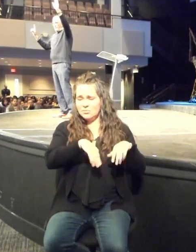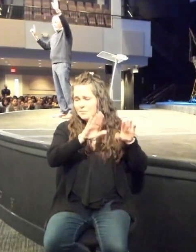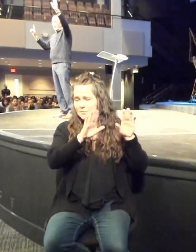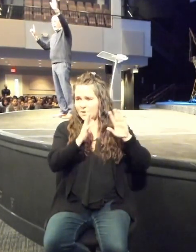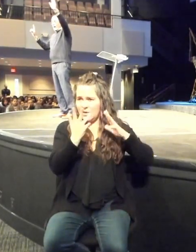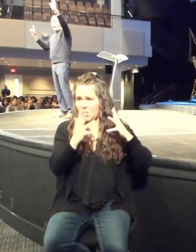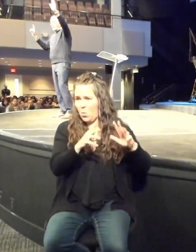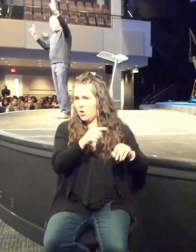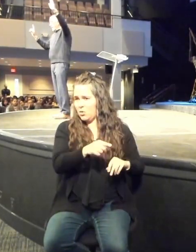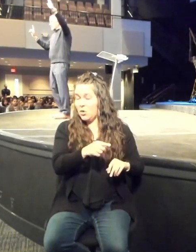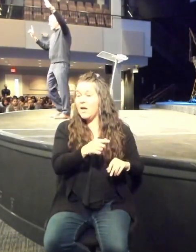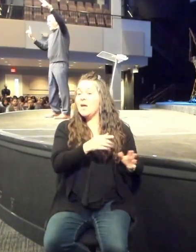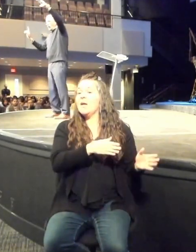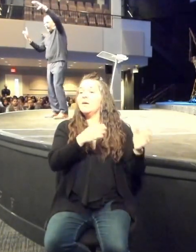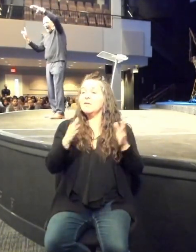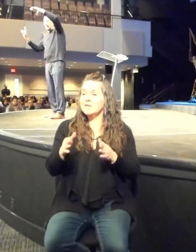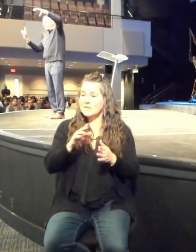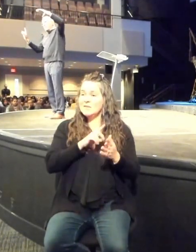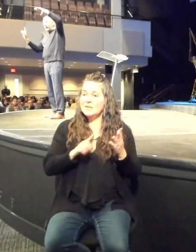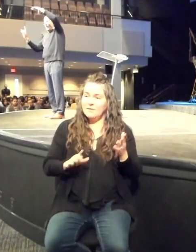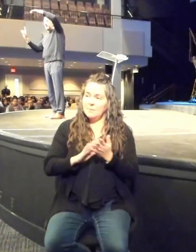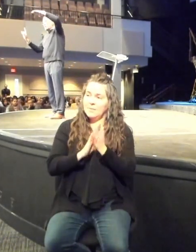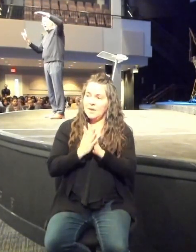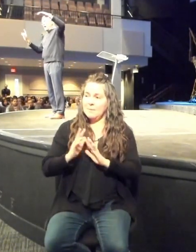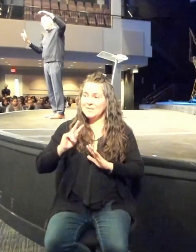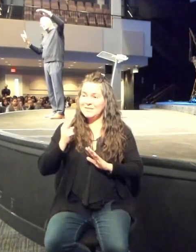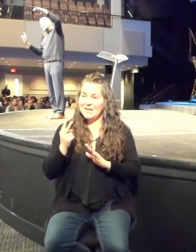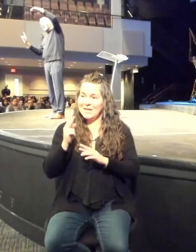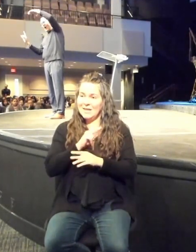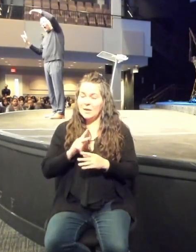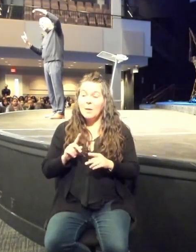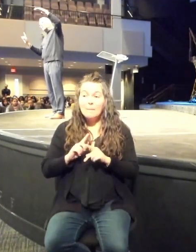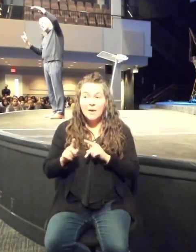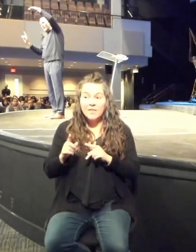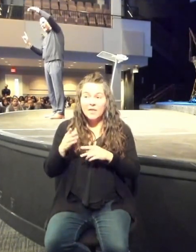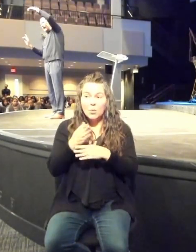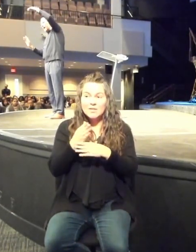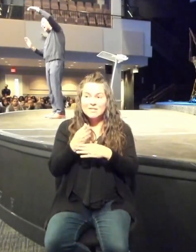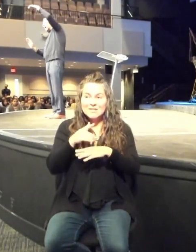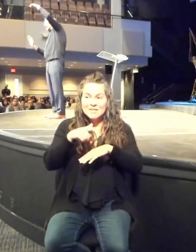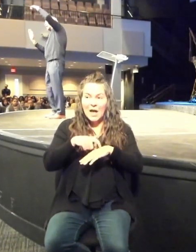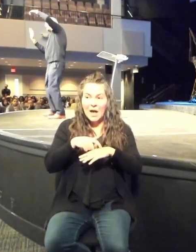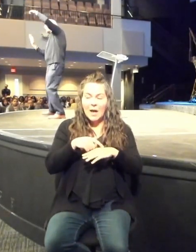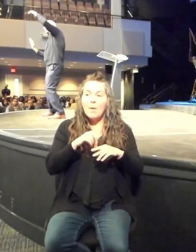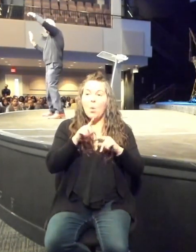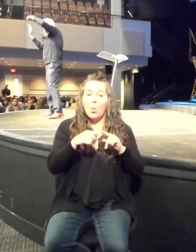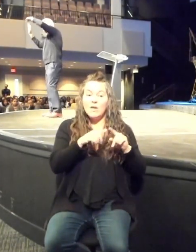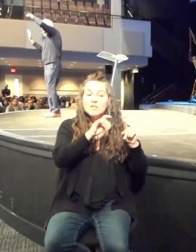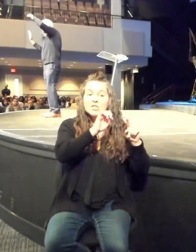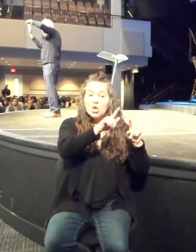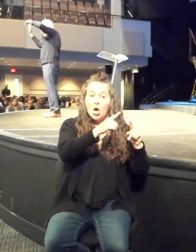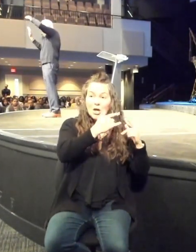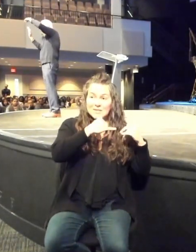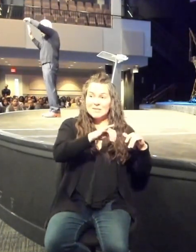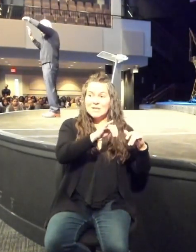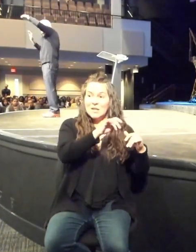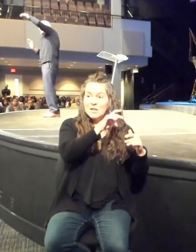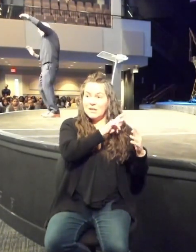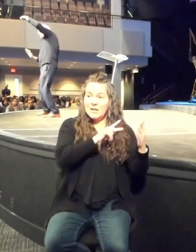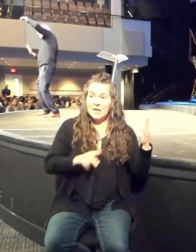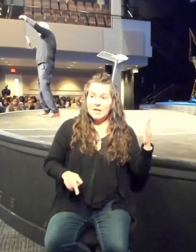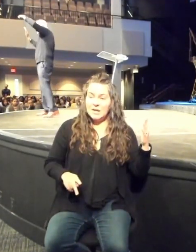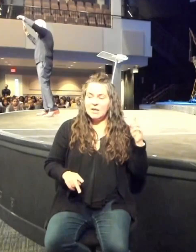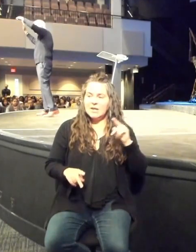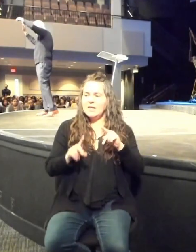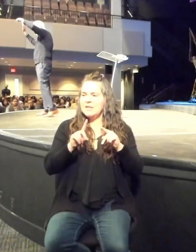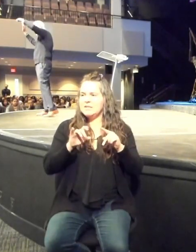king. But there was this overlapping period of time while Saul was still king and David had not yet arisen to the throne. He was on